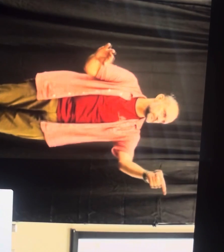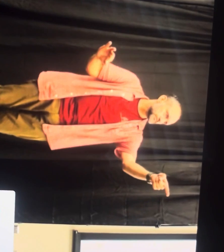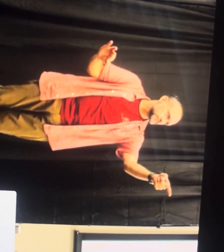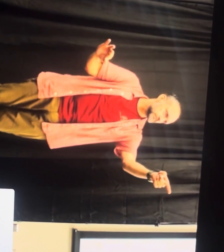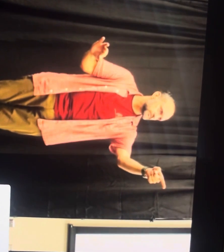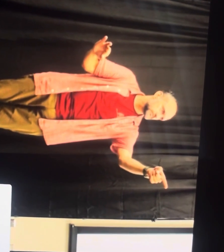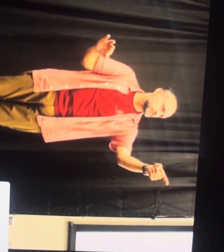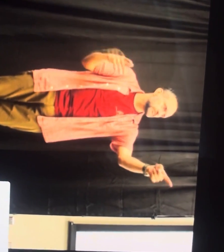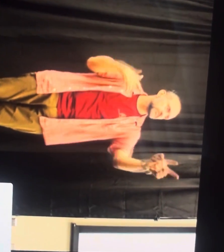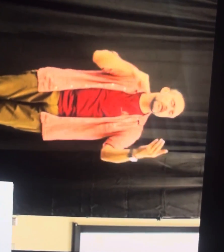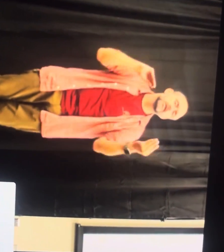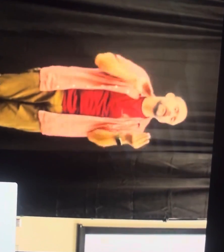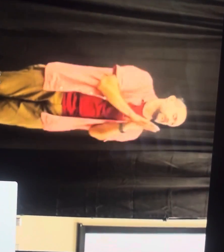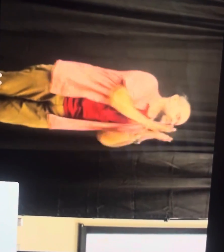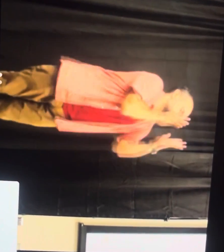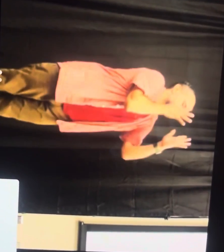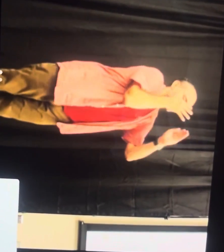A range of emotions. Perfect.